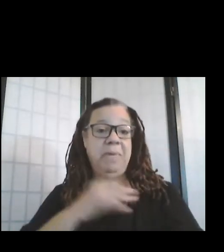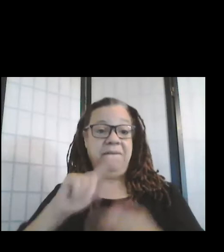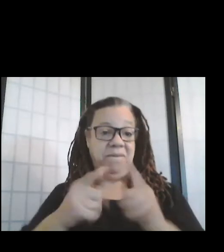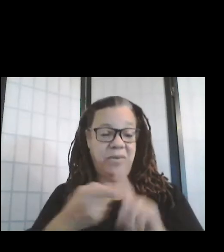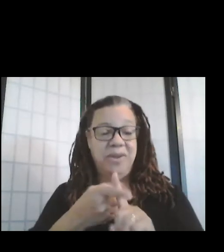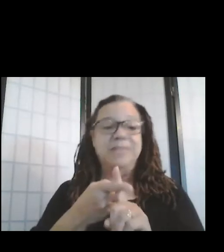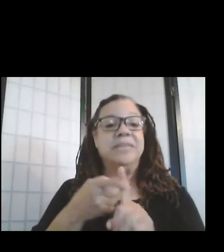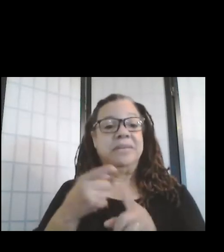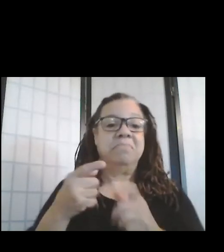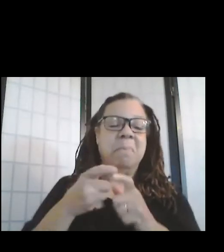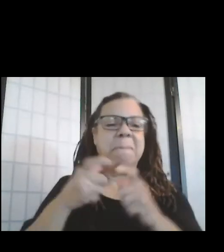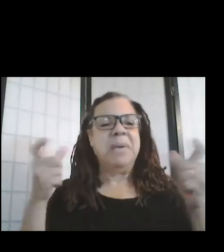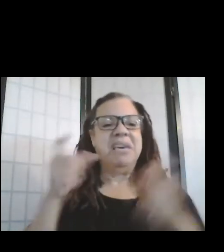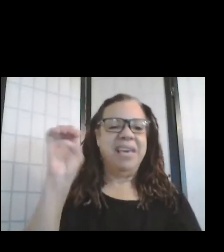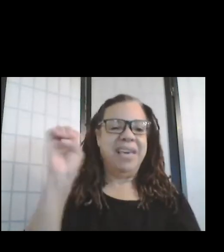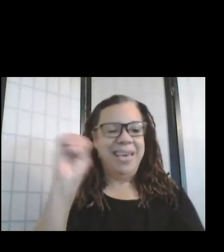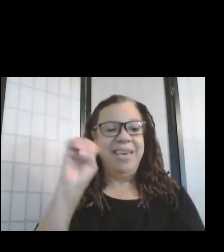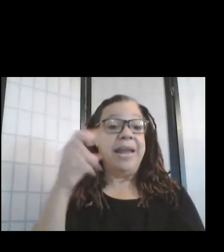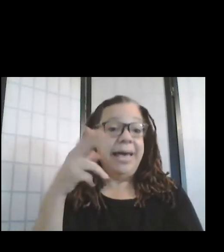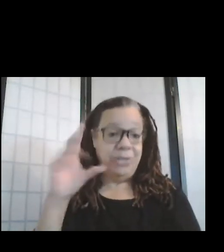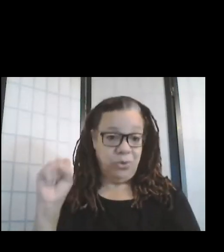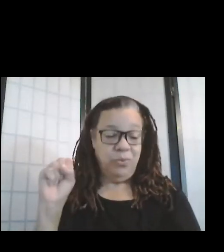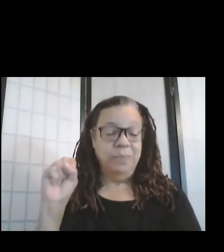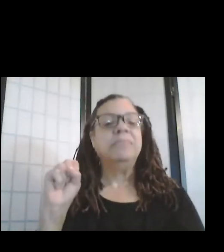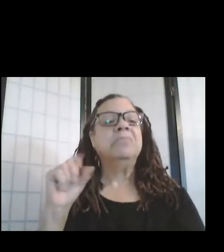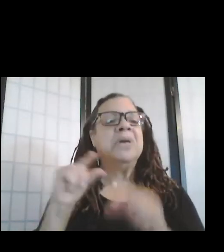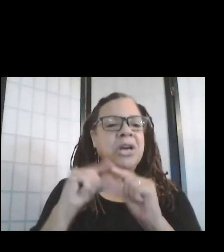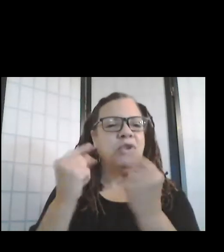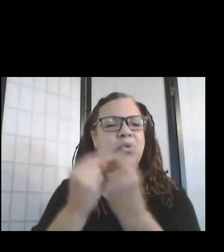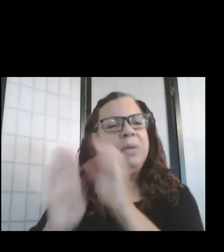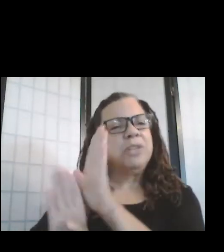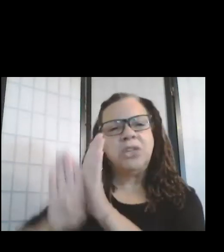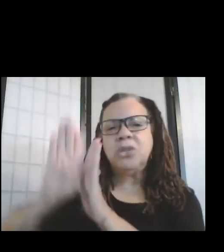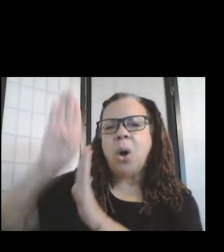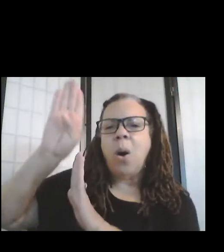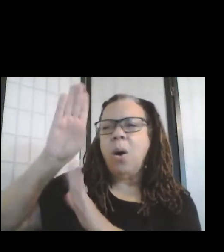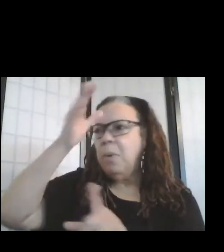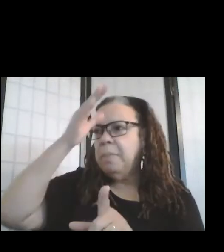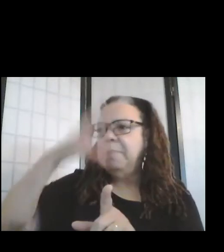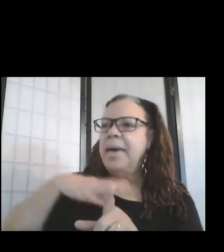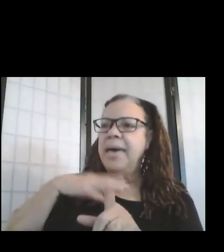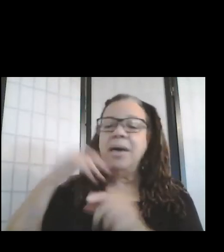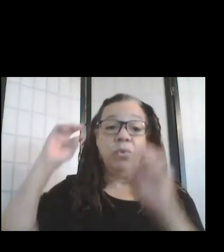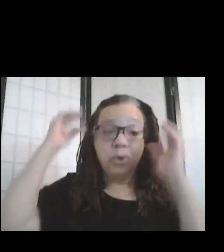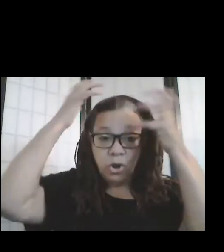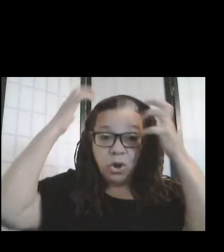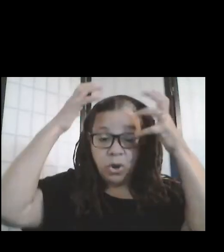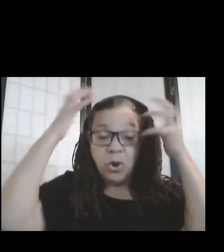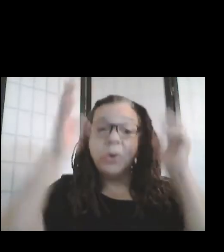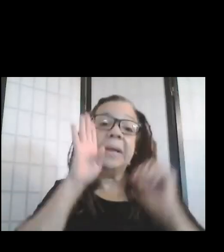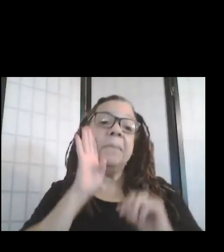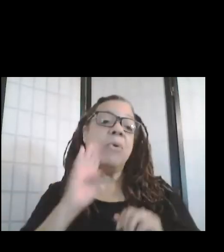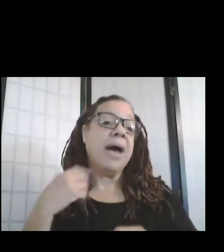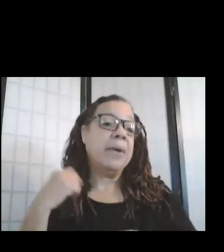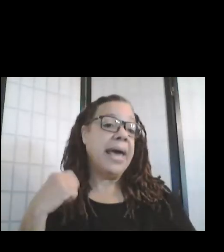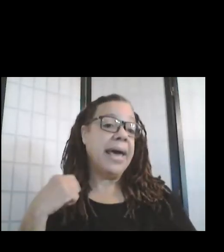we called him, an amiable goofball. He was tall and soft-bodied with curly brown hair. He was